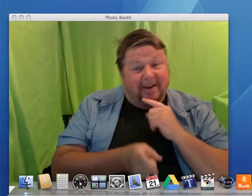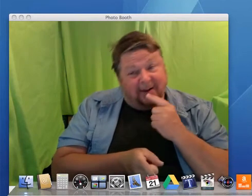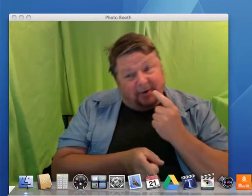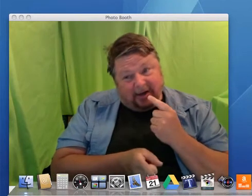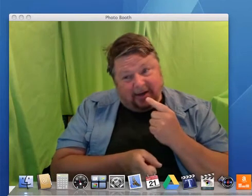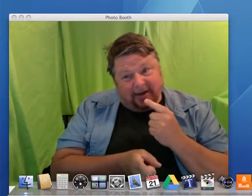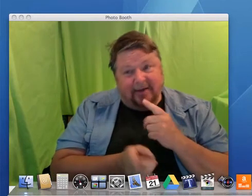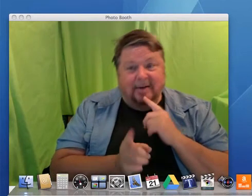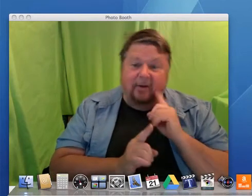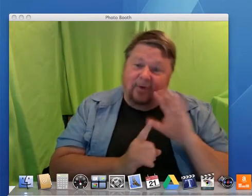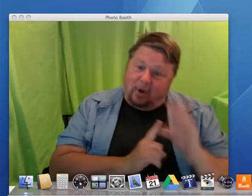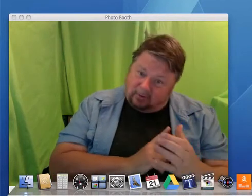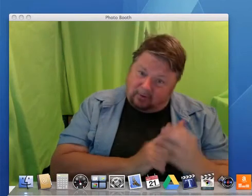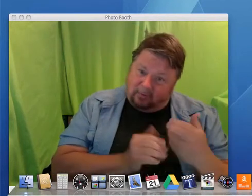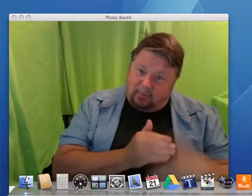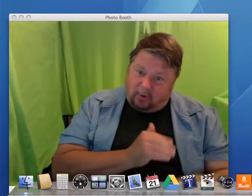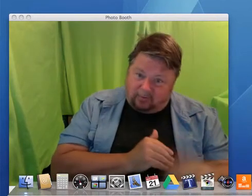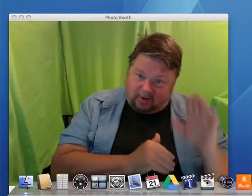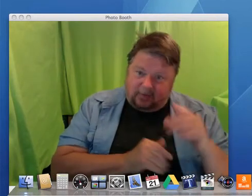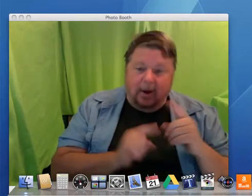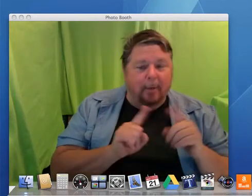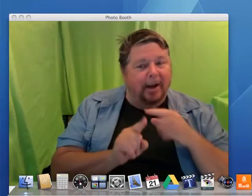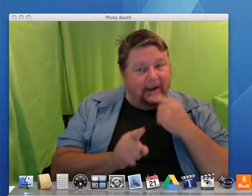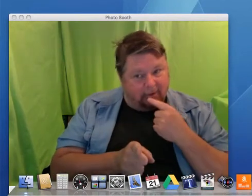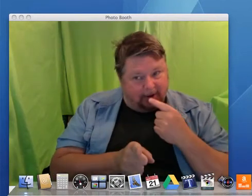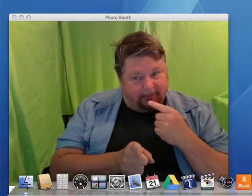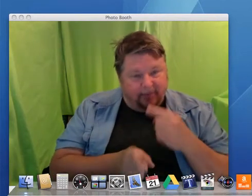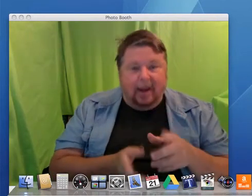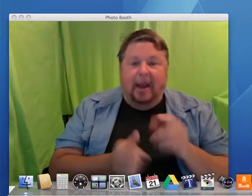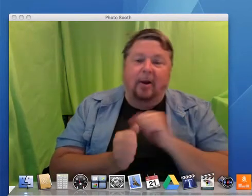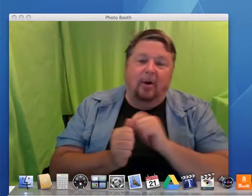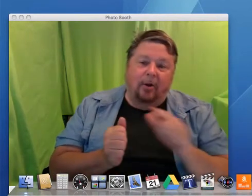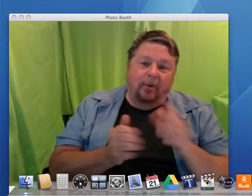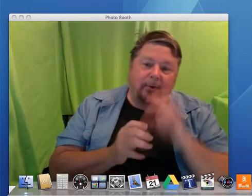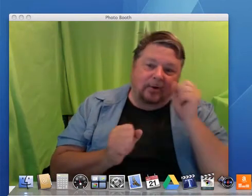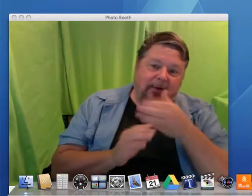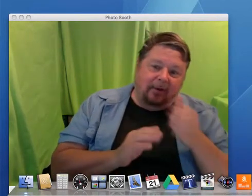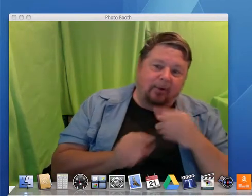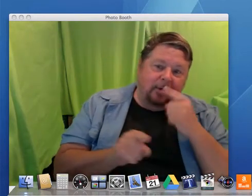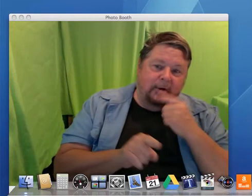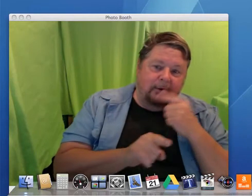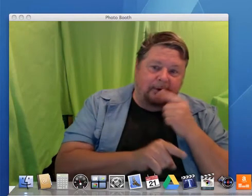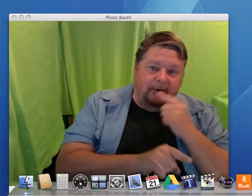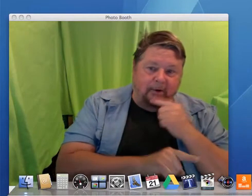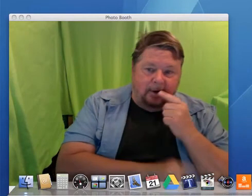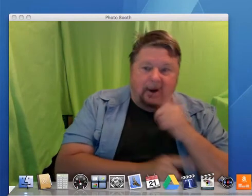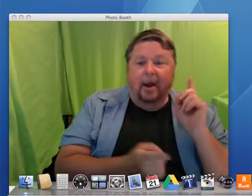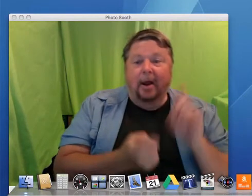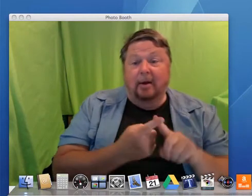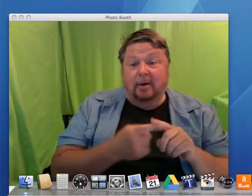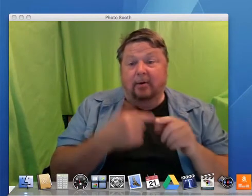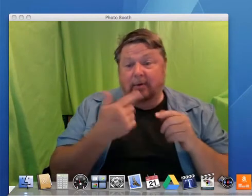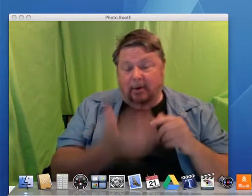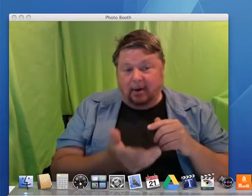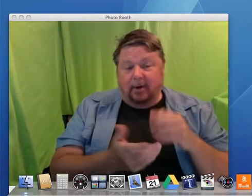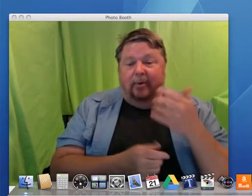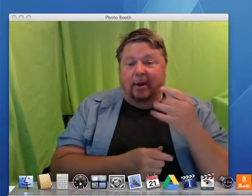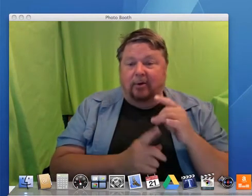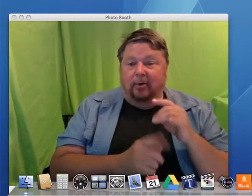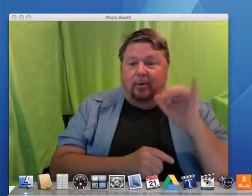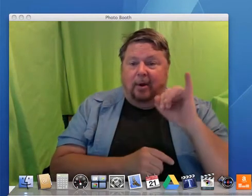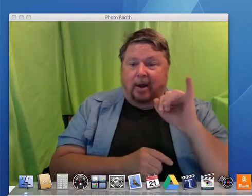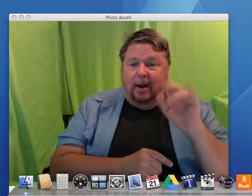but he's hearing. He's deaf culture, born and raised, but hearing. And all the presidents after him are hearing, until we